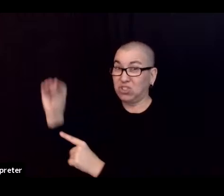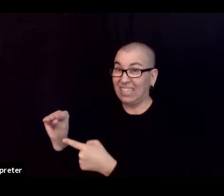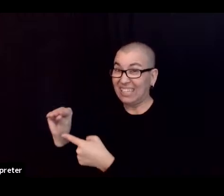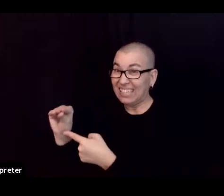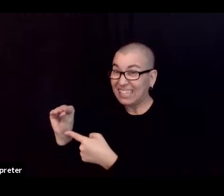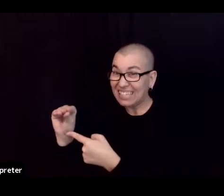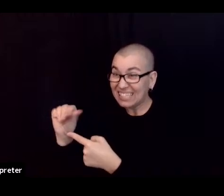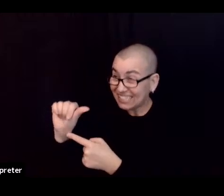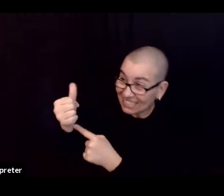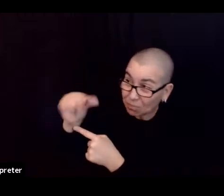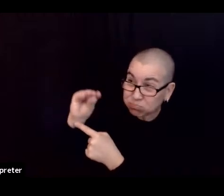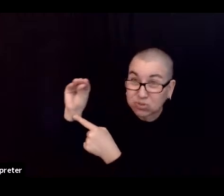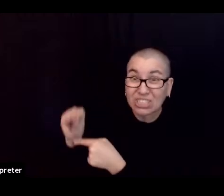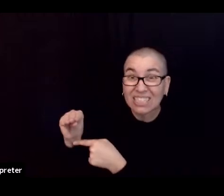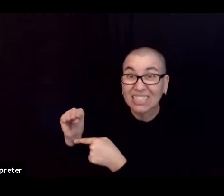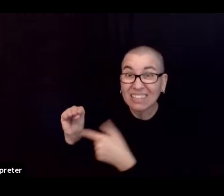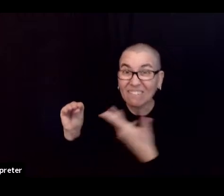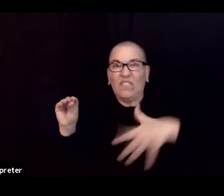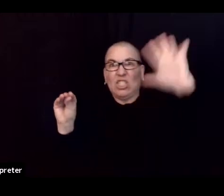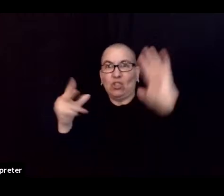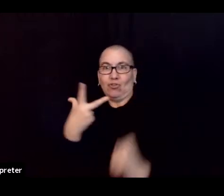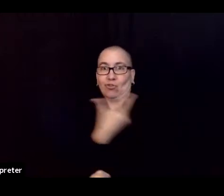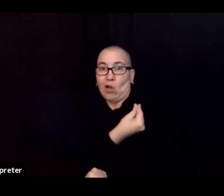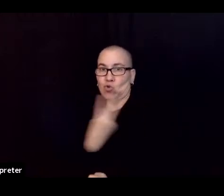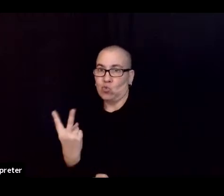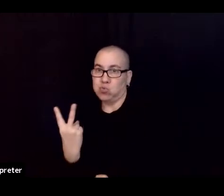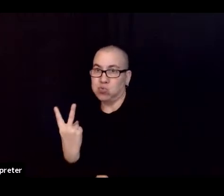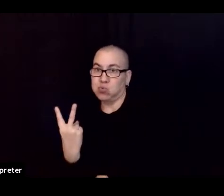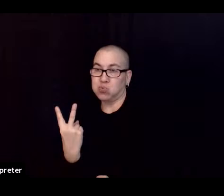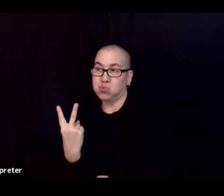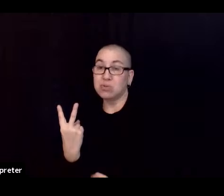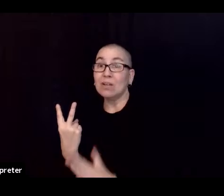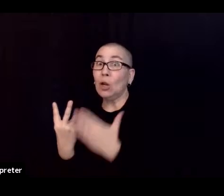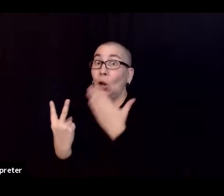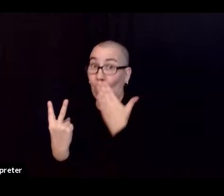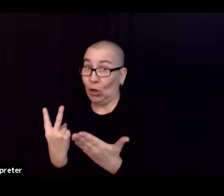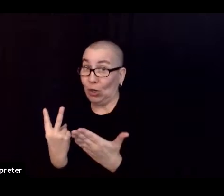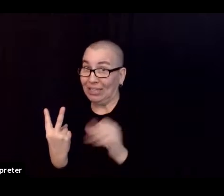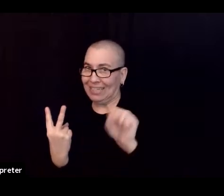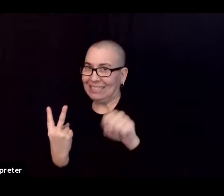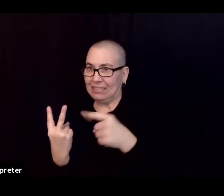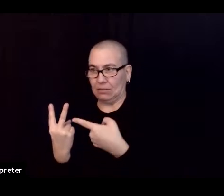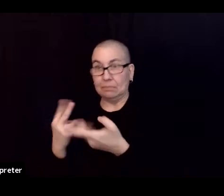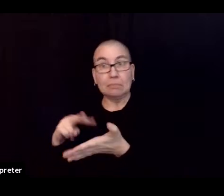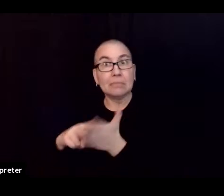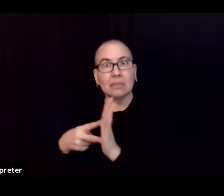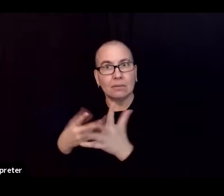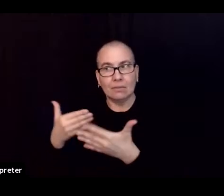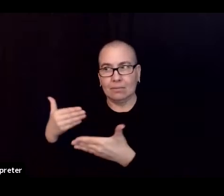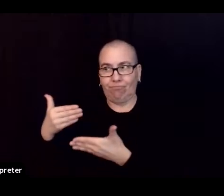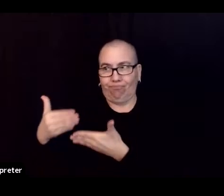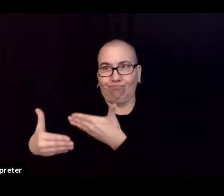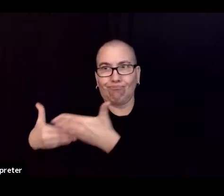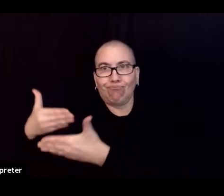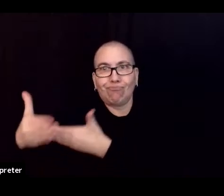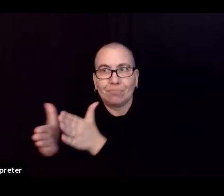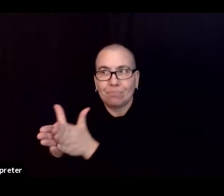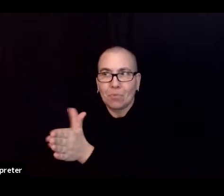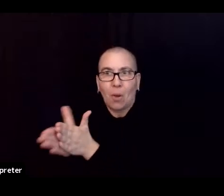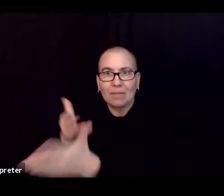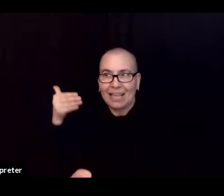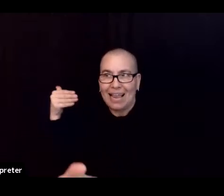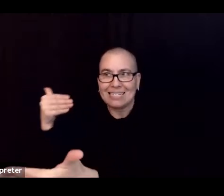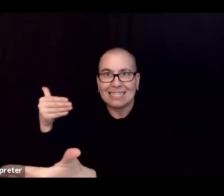it's clear motivation for us to take advantage of the vaccination opportunities when we get them. But I